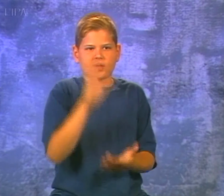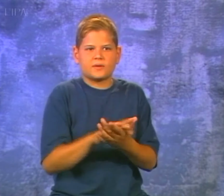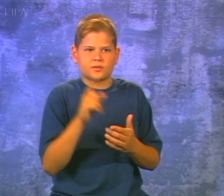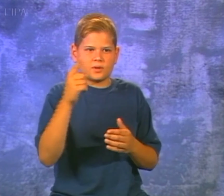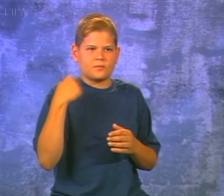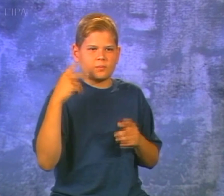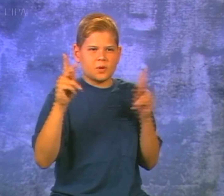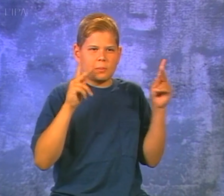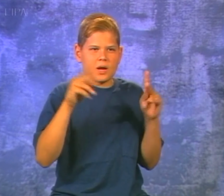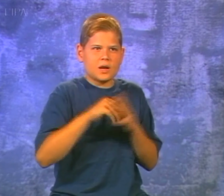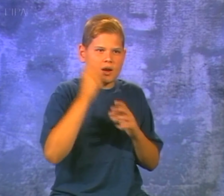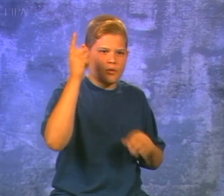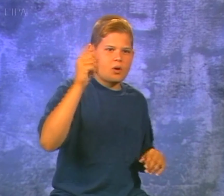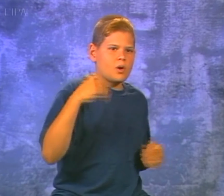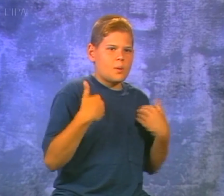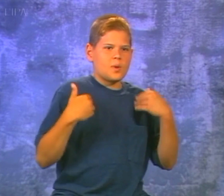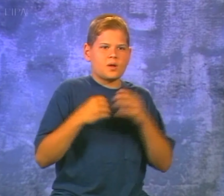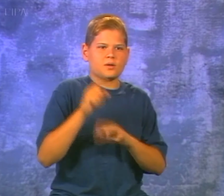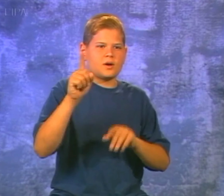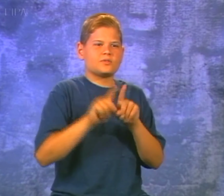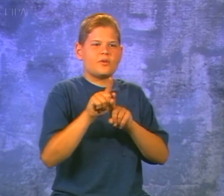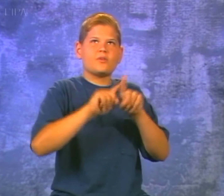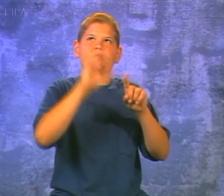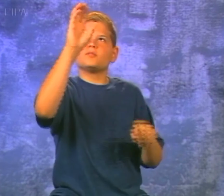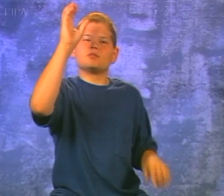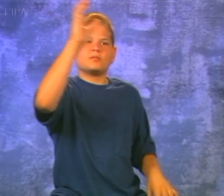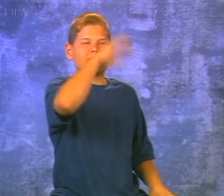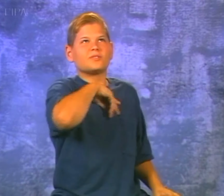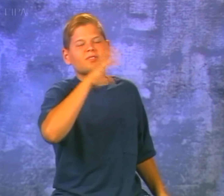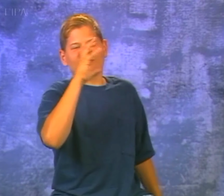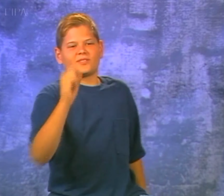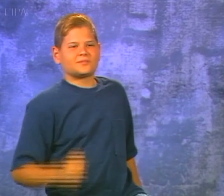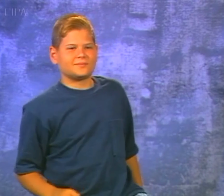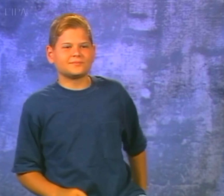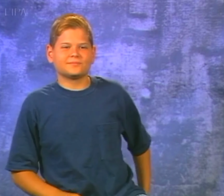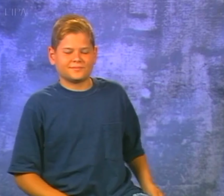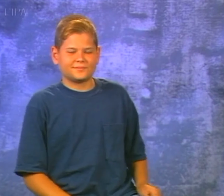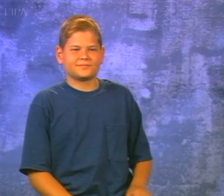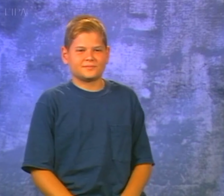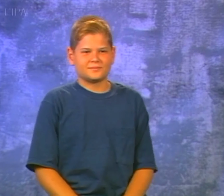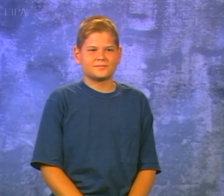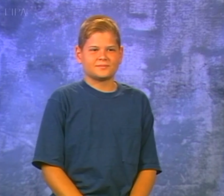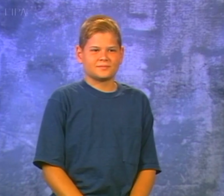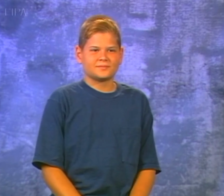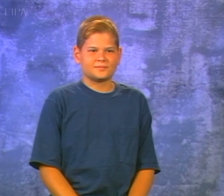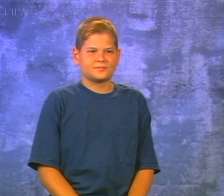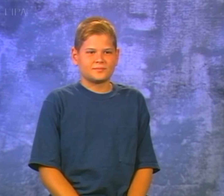interesting. You know how they have the different Greek gods or the people that are represented in the stars? I think that's really